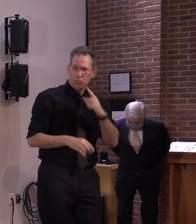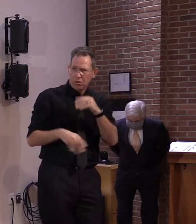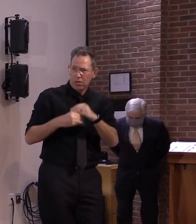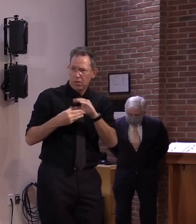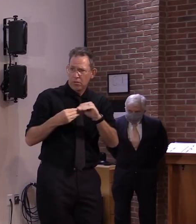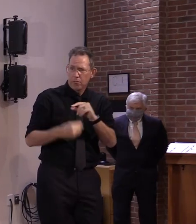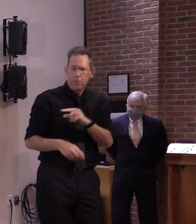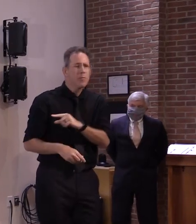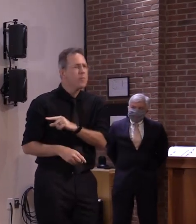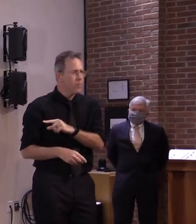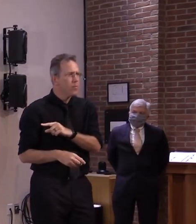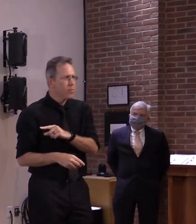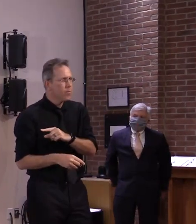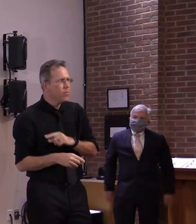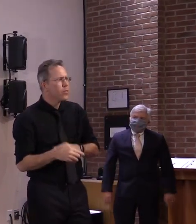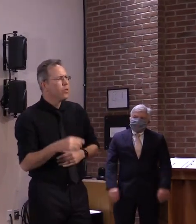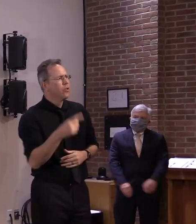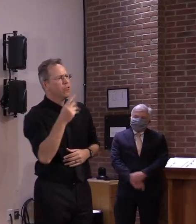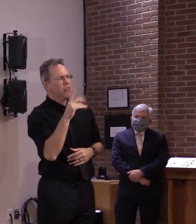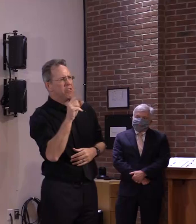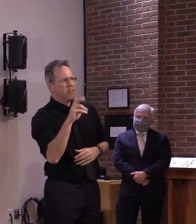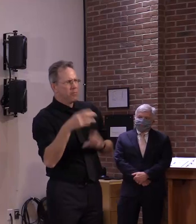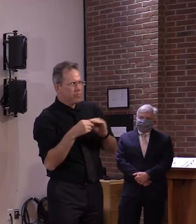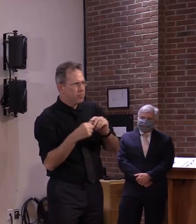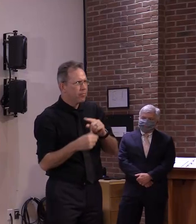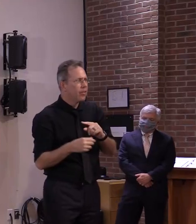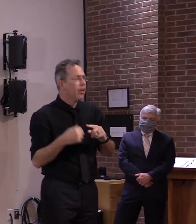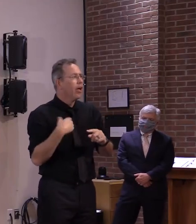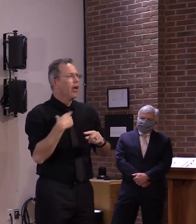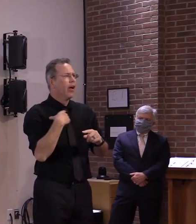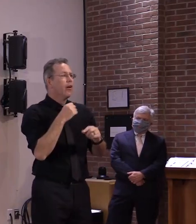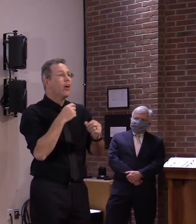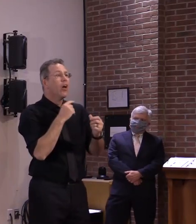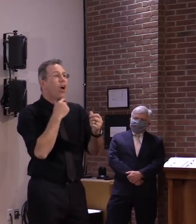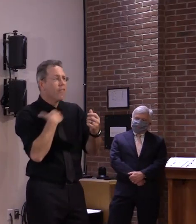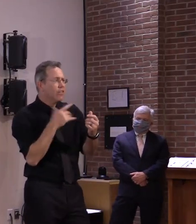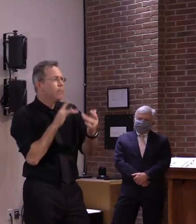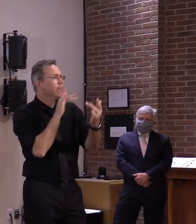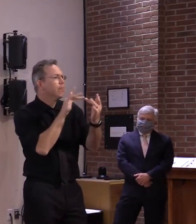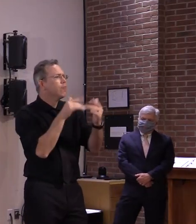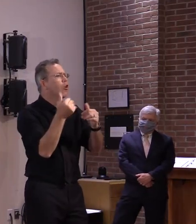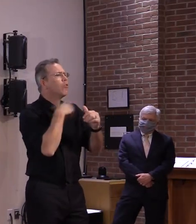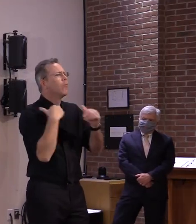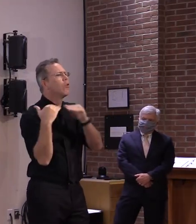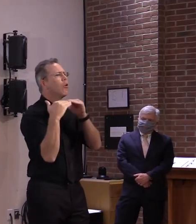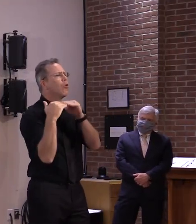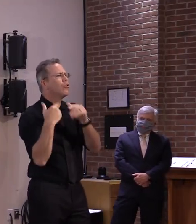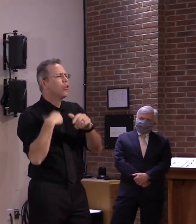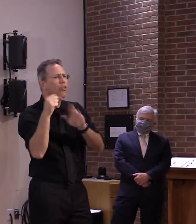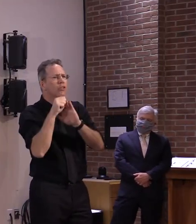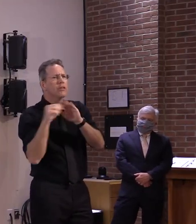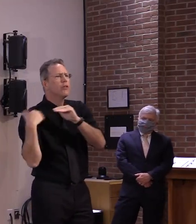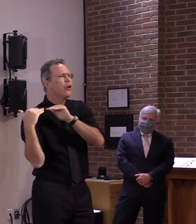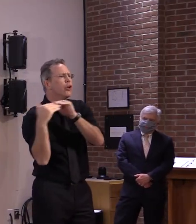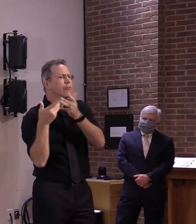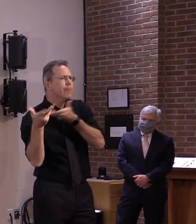And like the governor and his colleagues, I keep in touch with my colleagues, and we've been in more touch in the last couple of weeks than ever